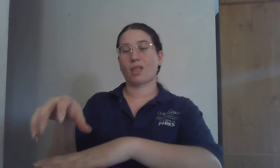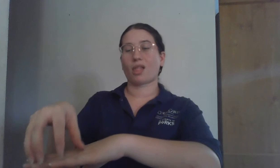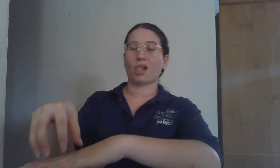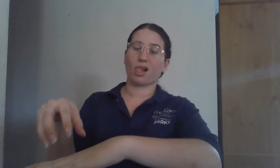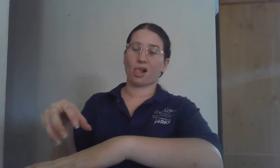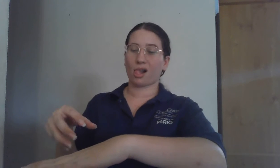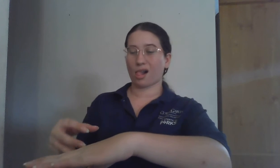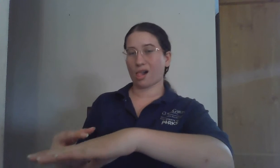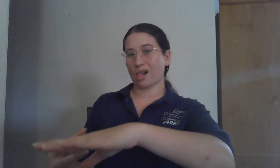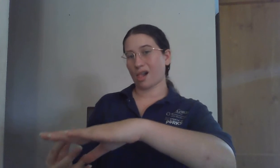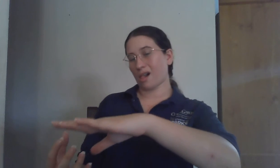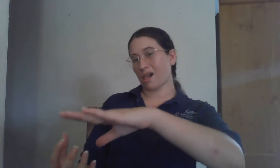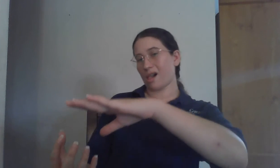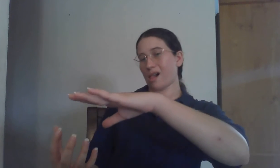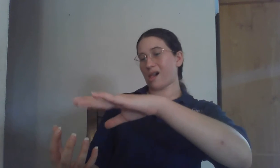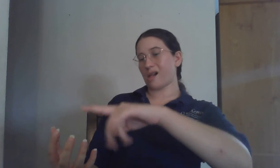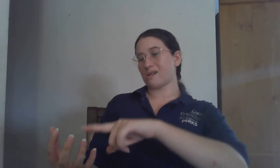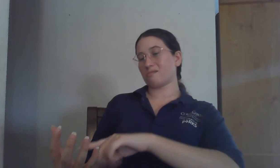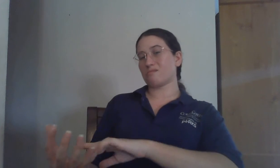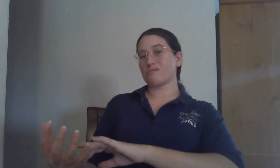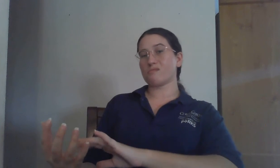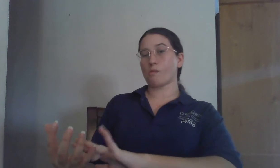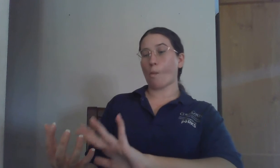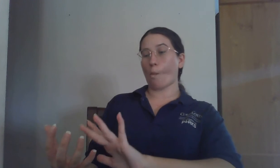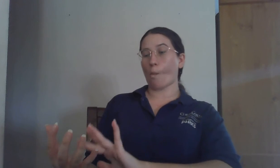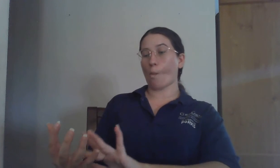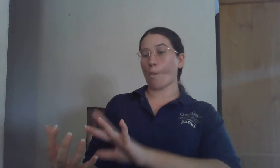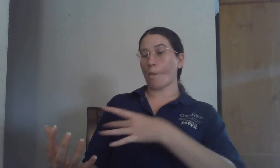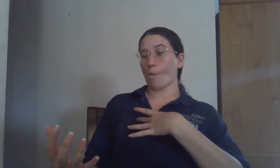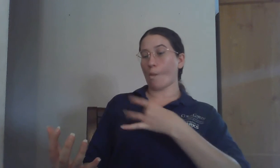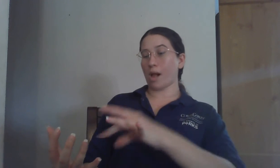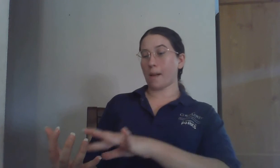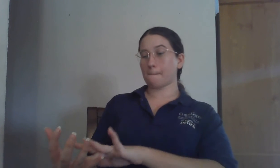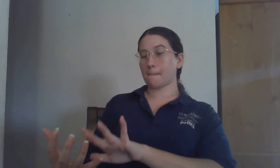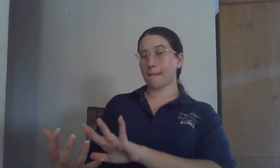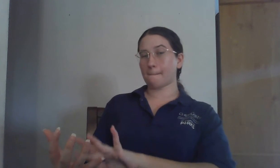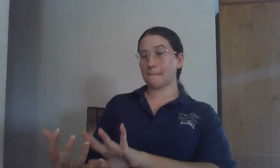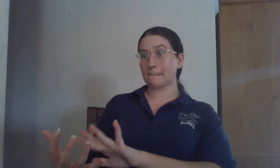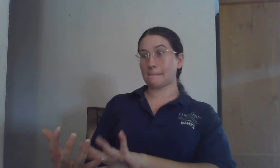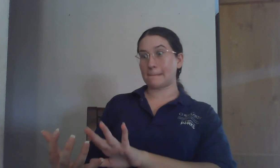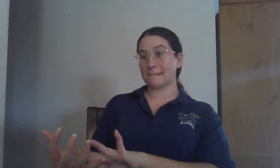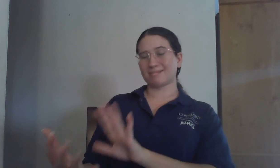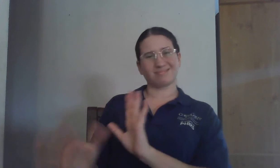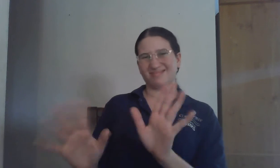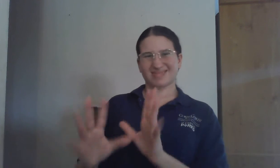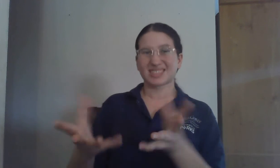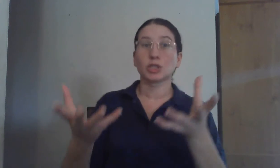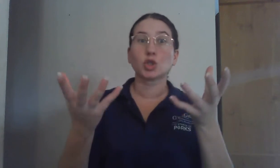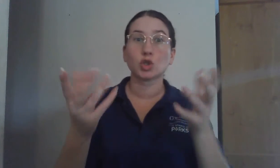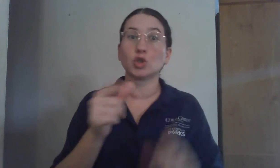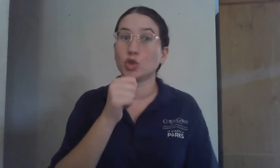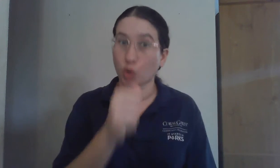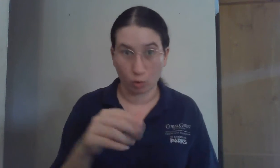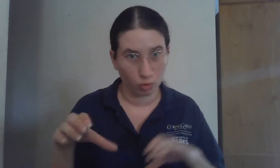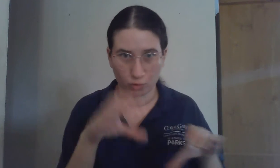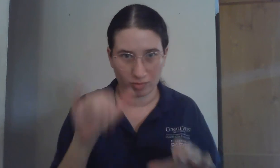Look under the table. Like, swipe, left, swipe, right, good. You know what? And you don't do this, of course. You